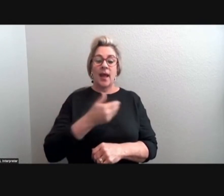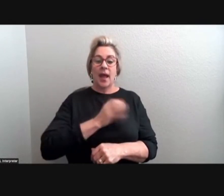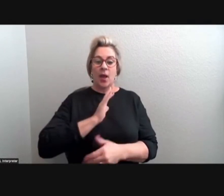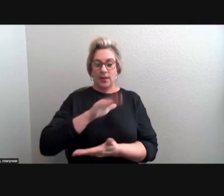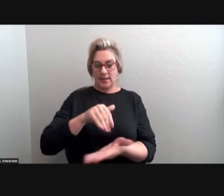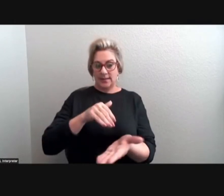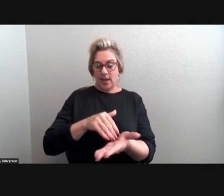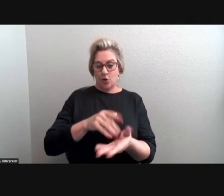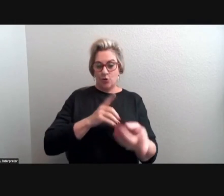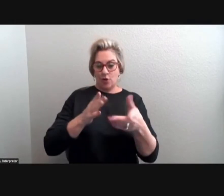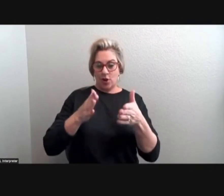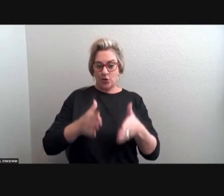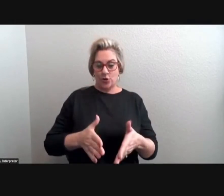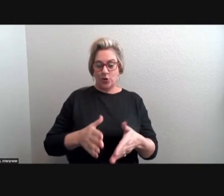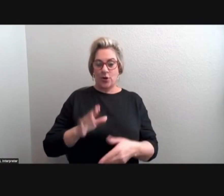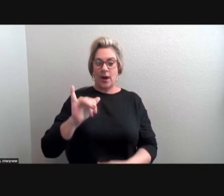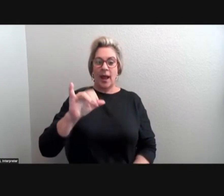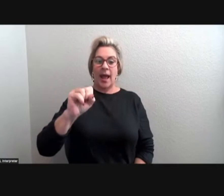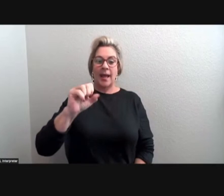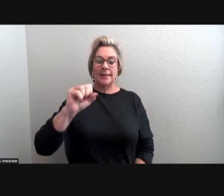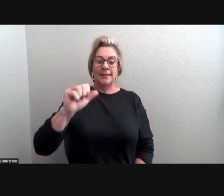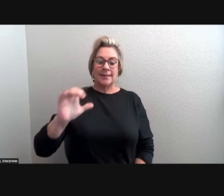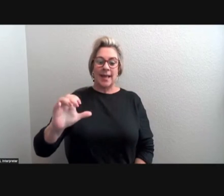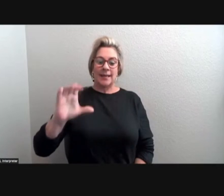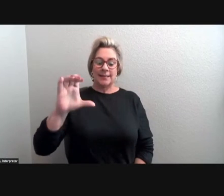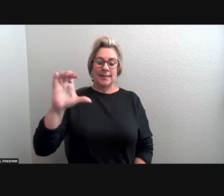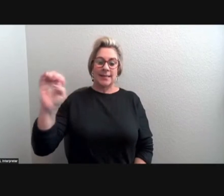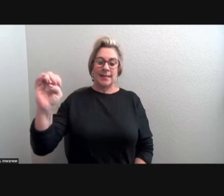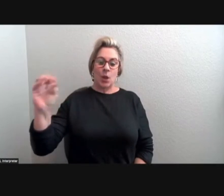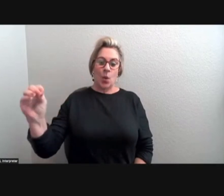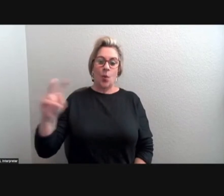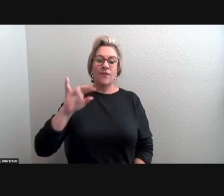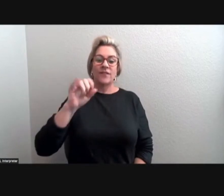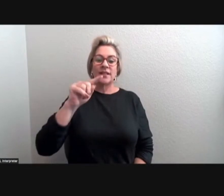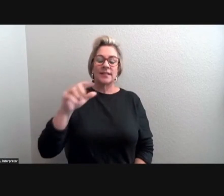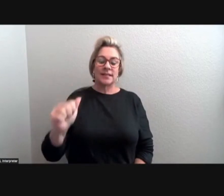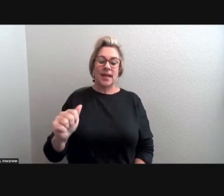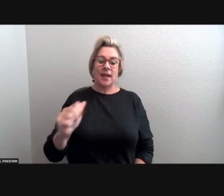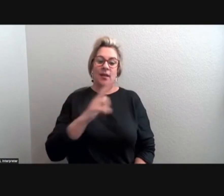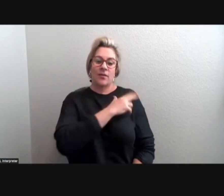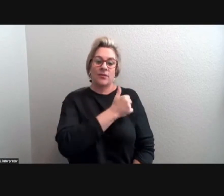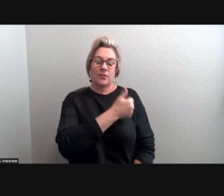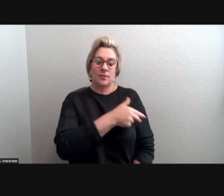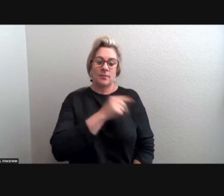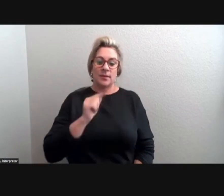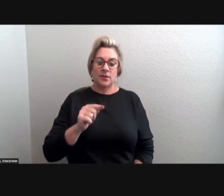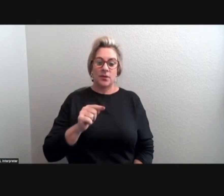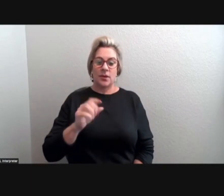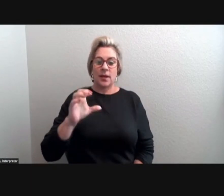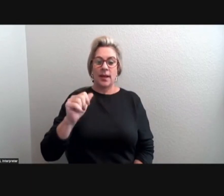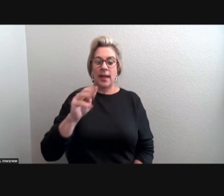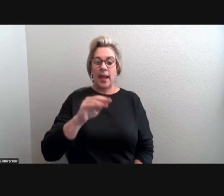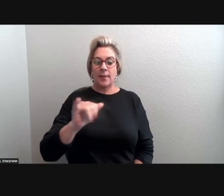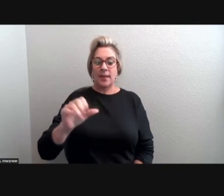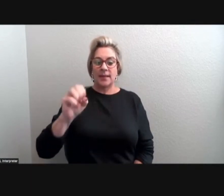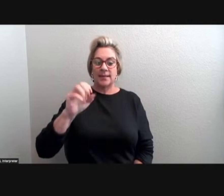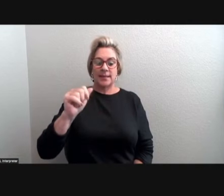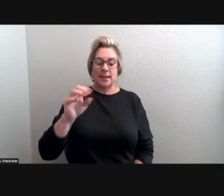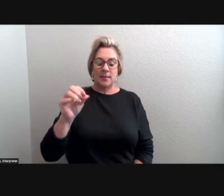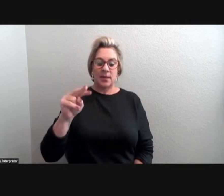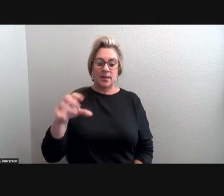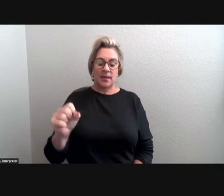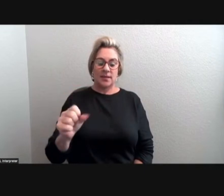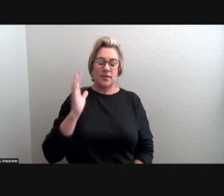Center, Isaac Sendros, CEO of Avista Adventist Hospital, Cami Siemens, former